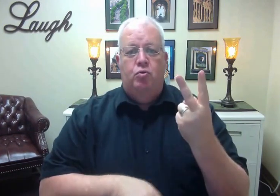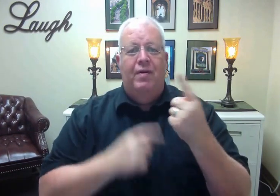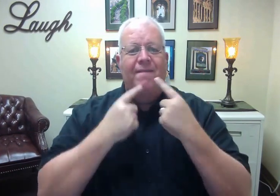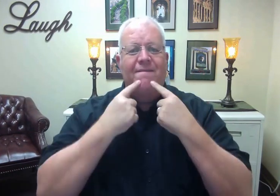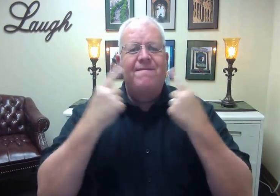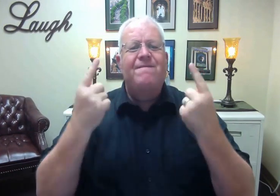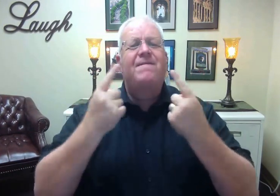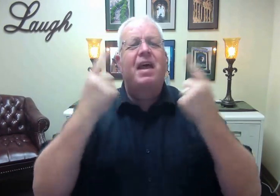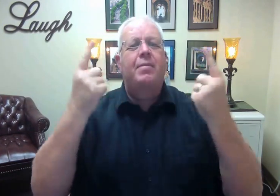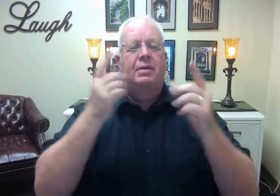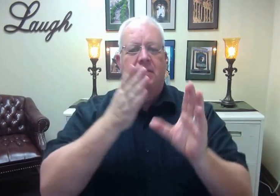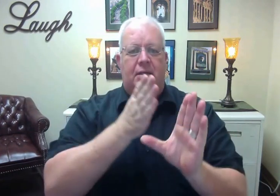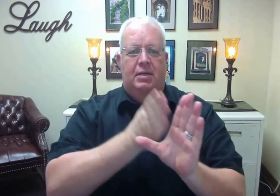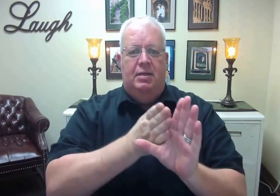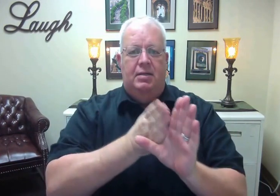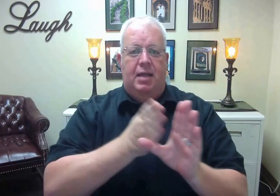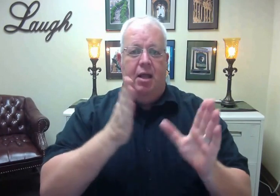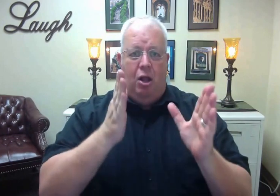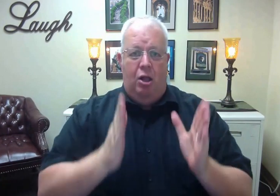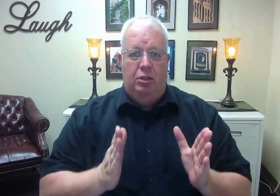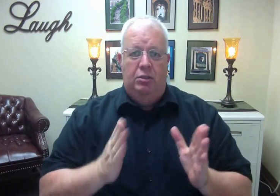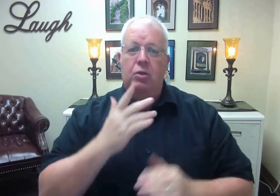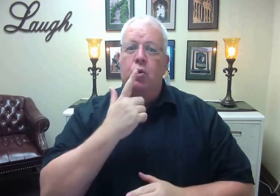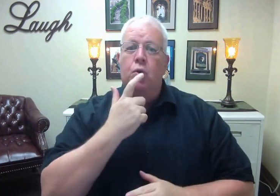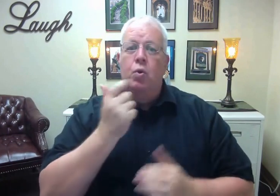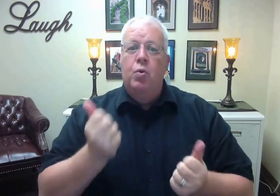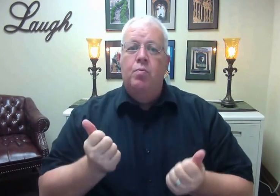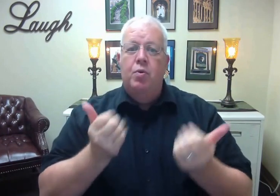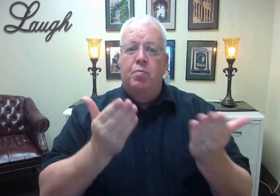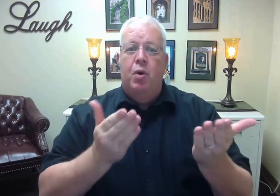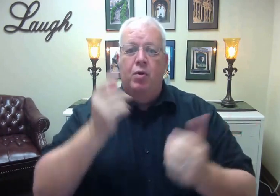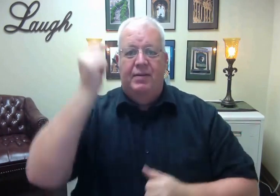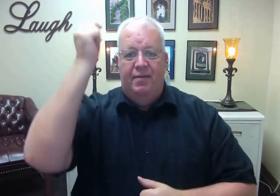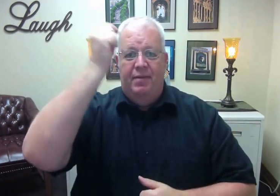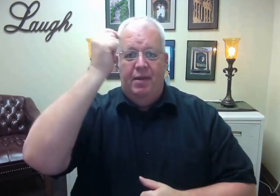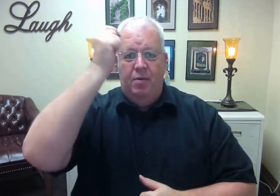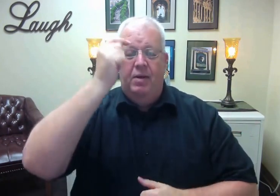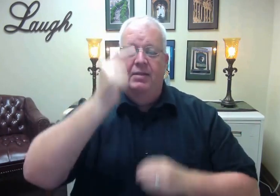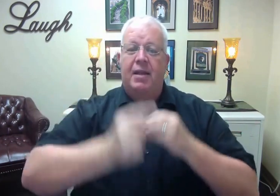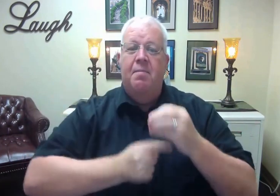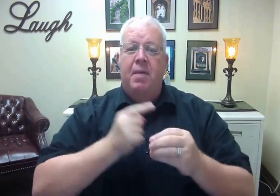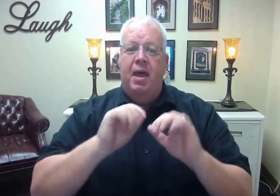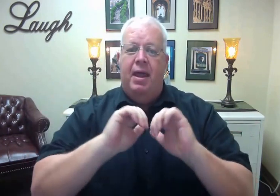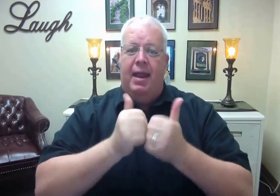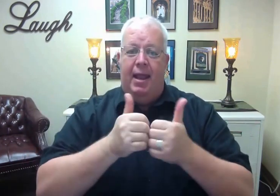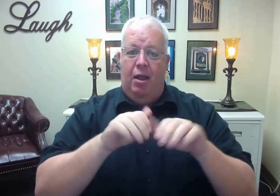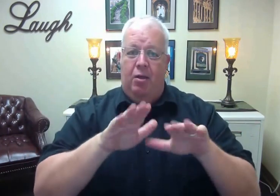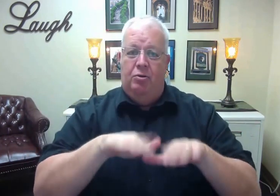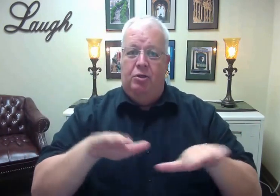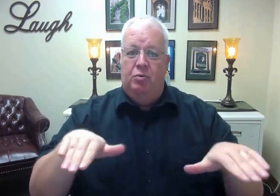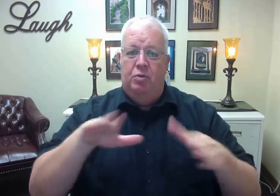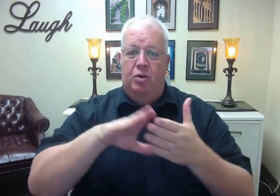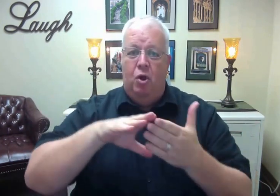two famous psychologists who proposed theories about how children